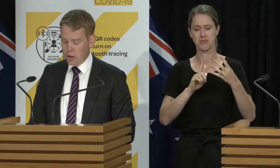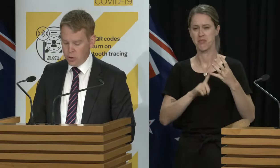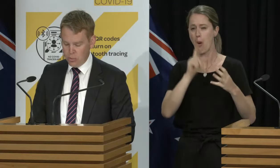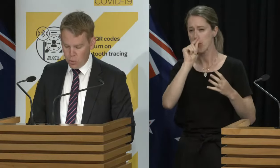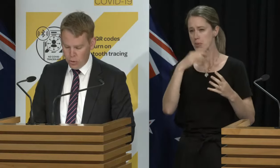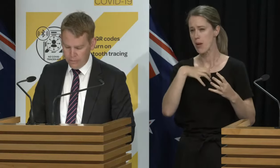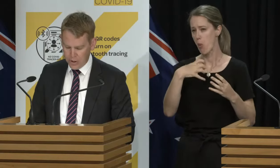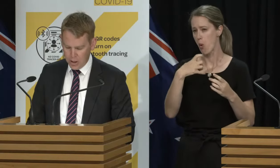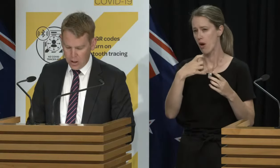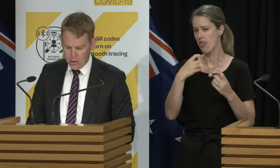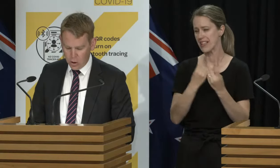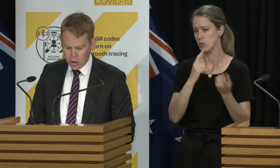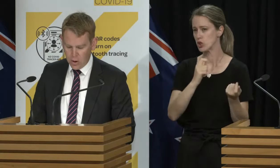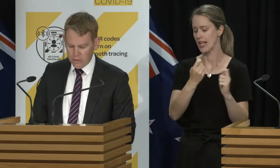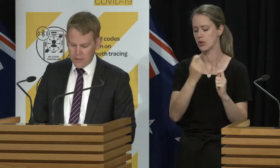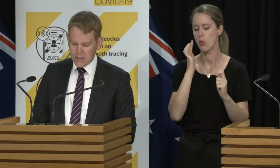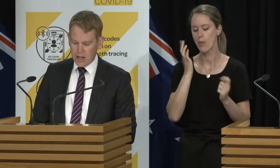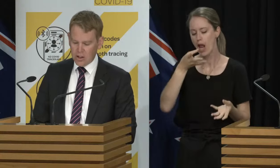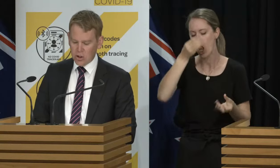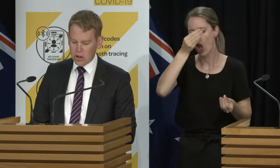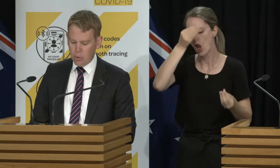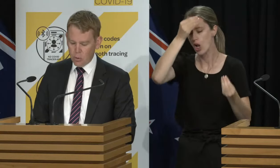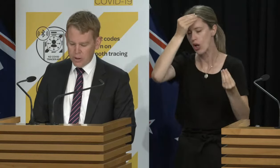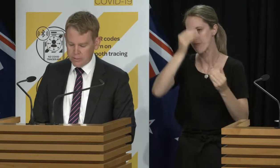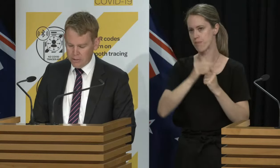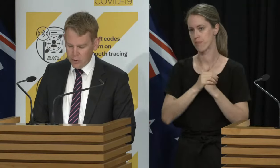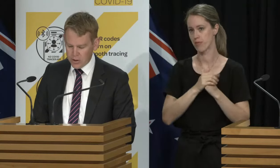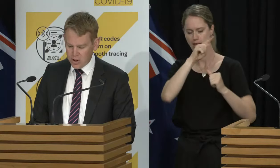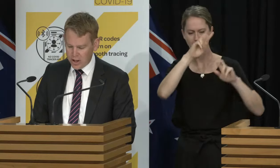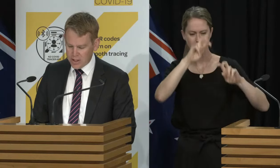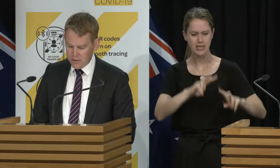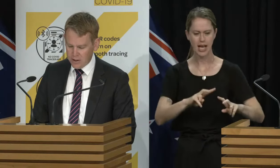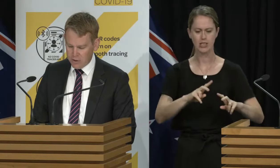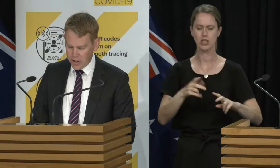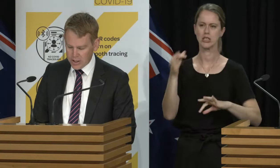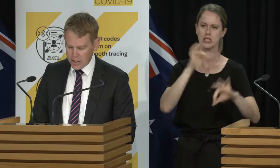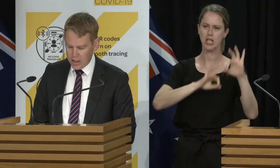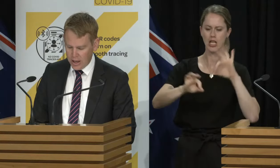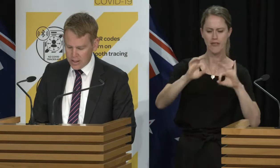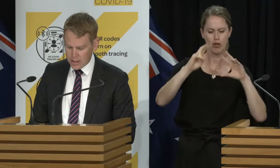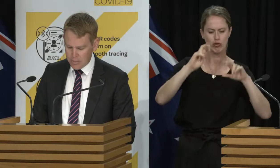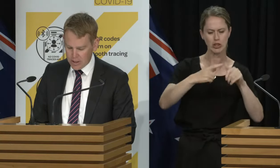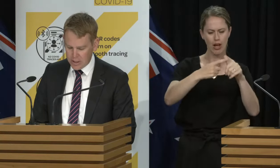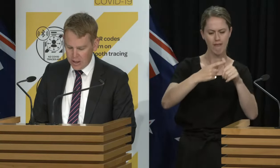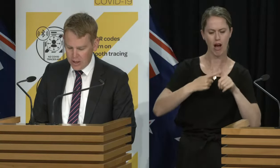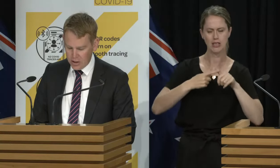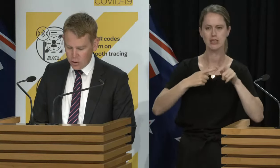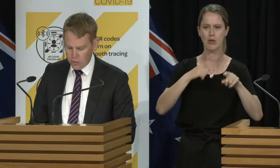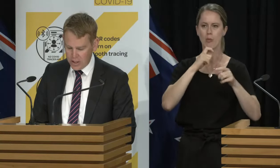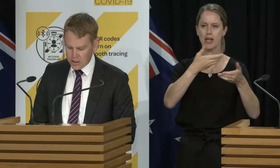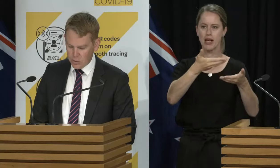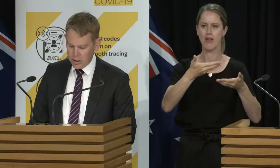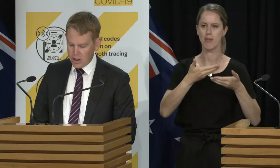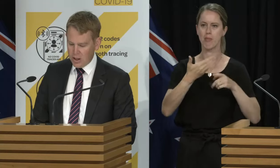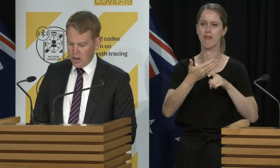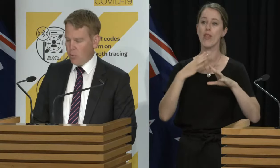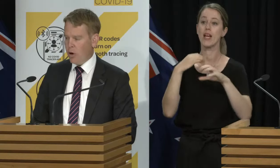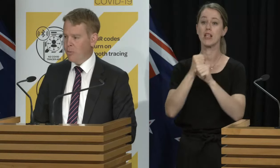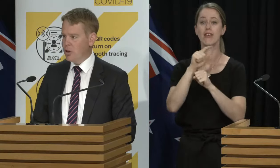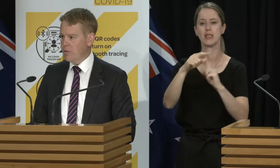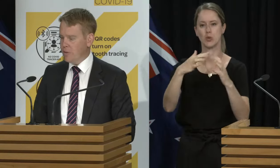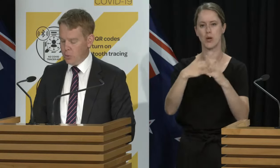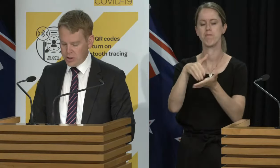as we learn more. The ongoing investigation at the Pullman and further scientific advice is expected at the end of next week,